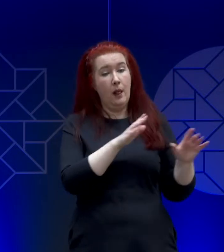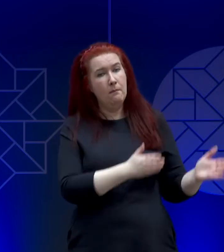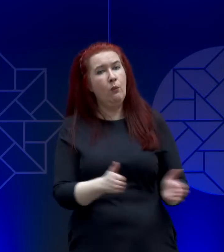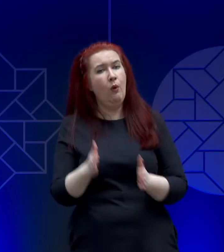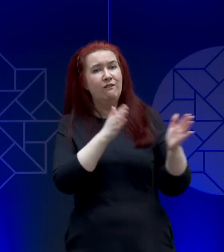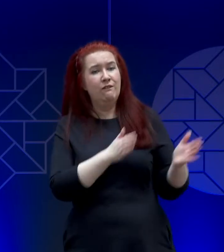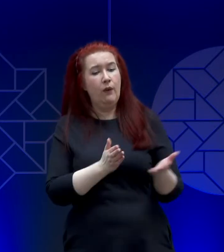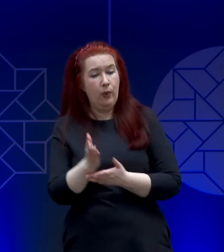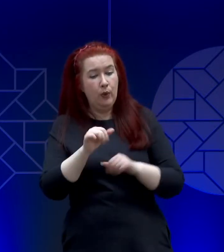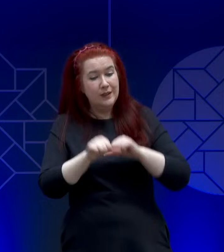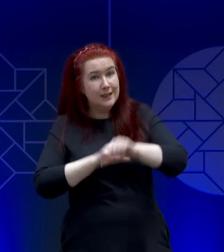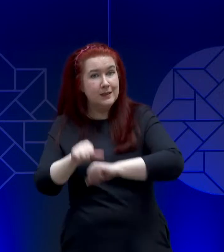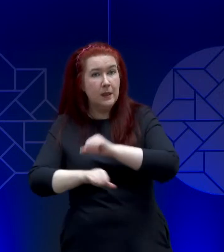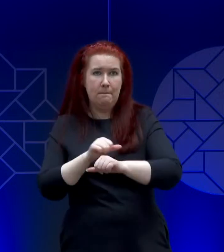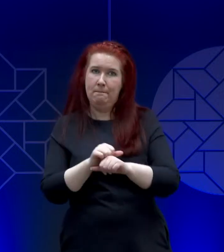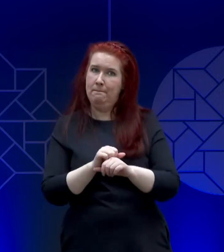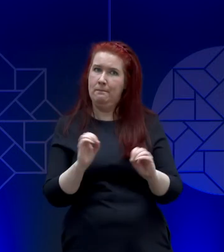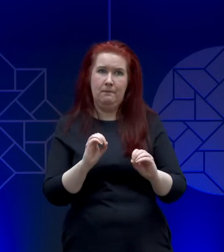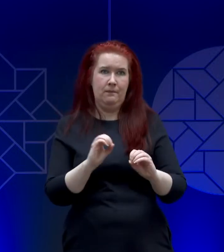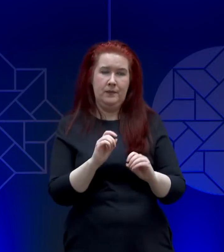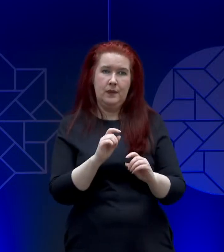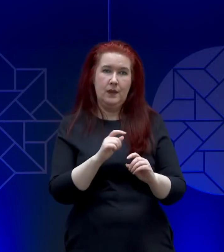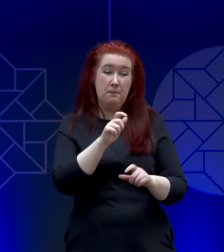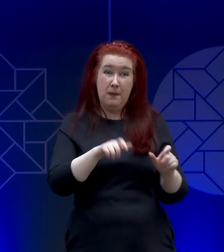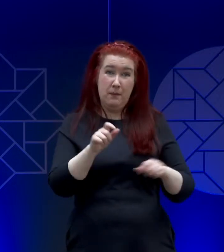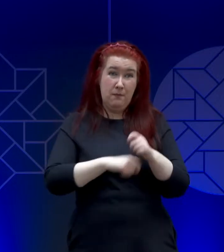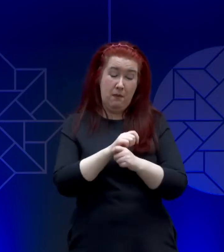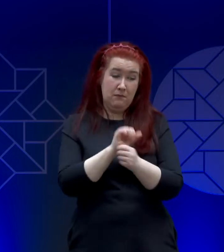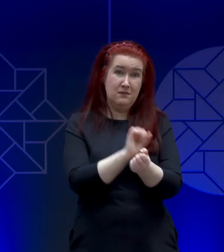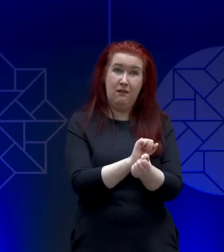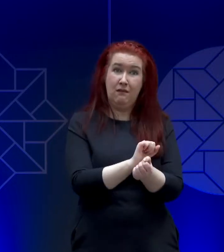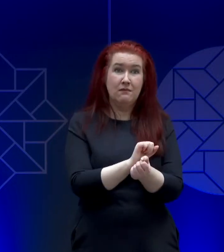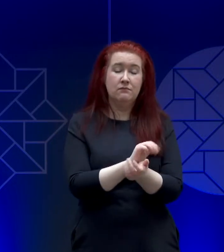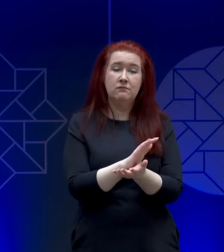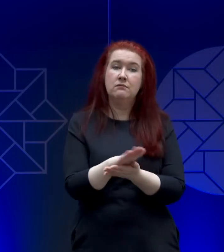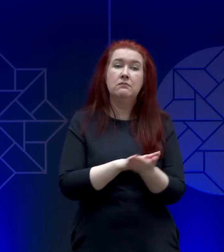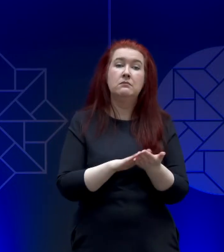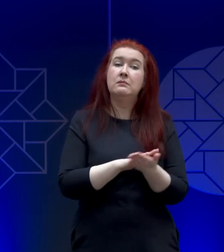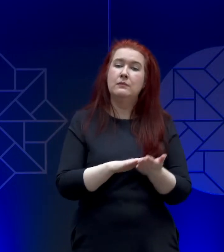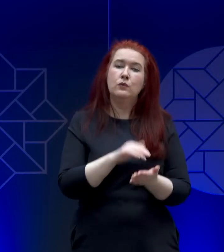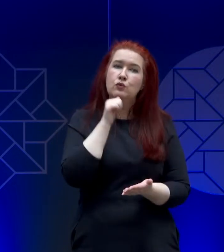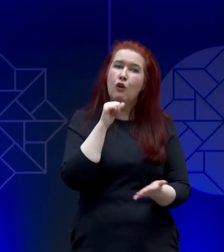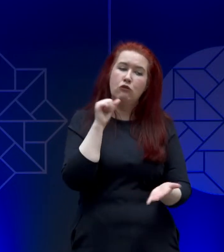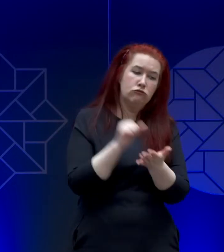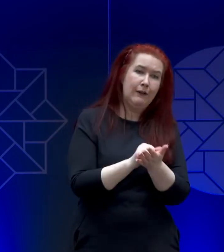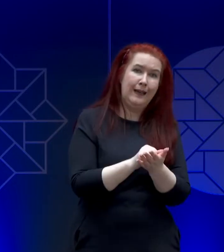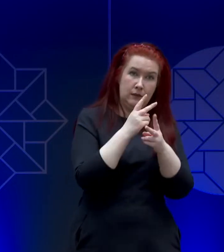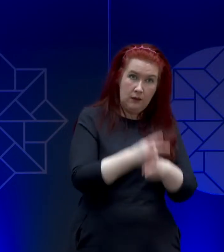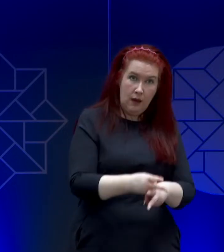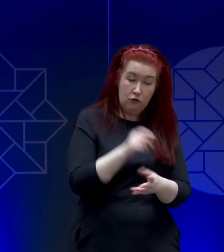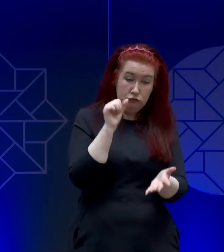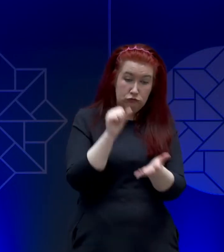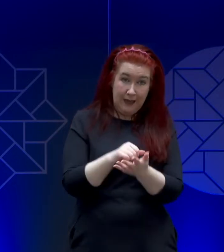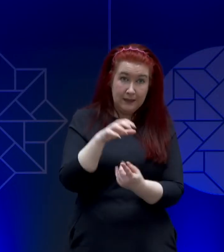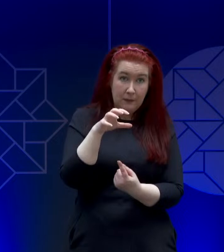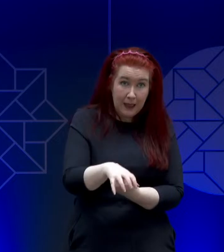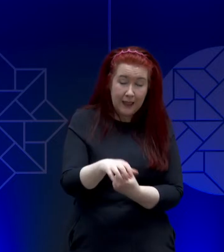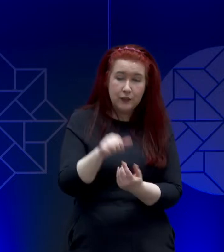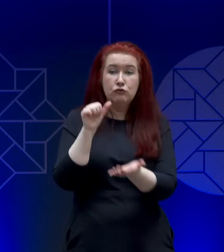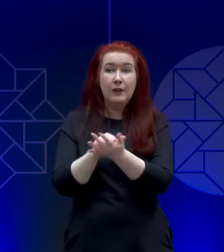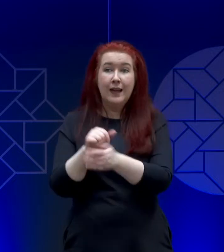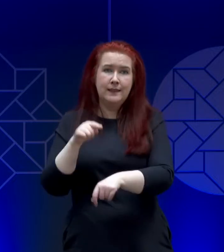should. Put more simply, people are not getting the right care in the right place at the right